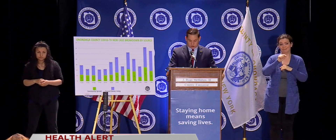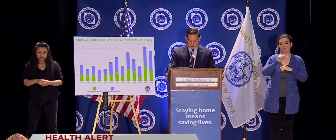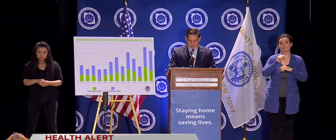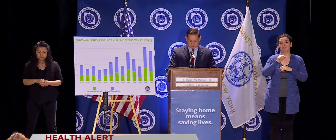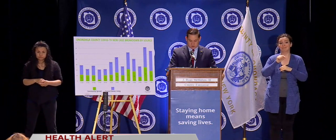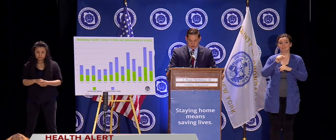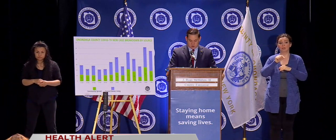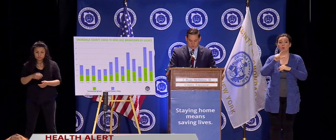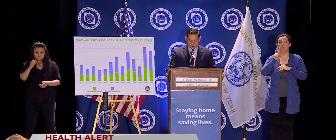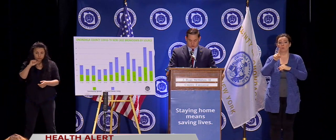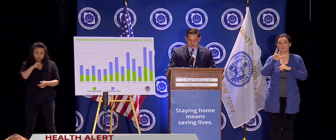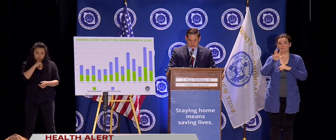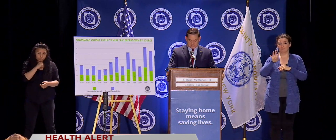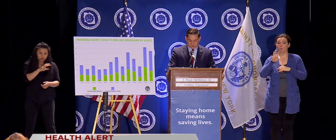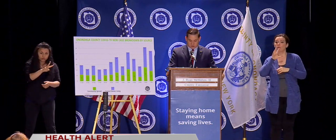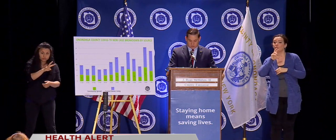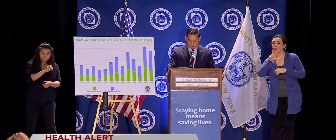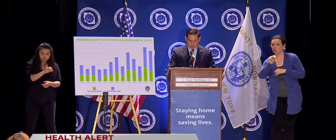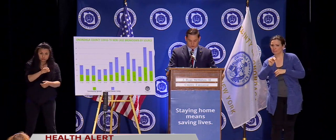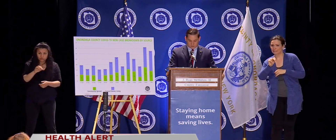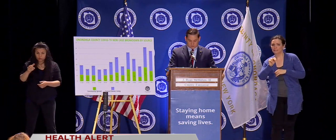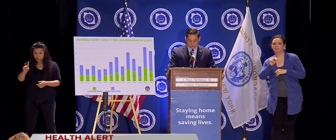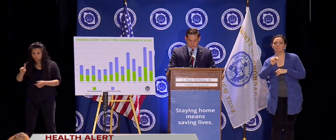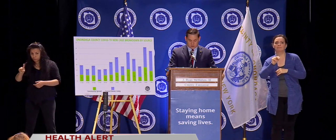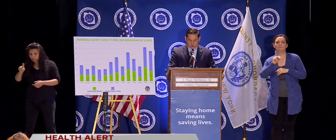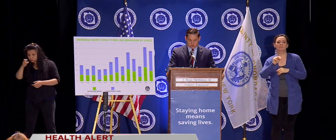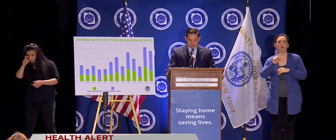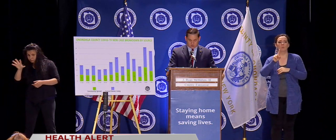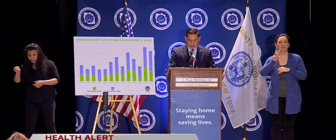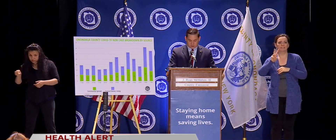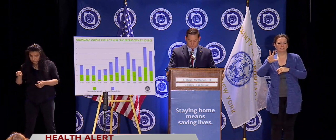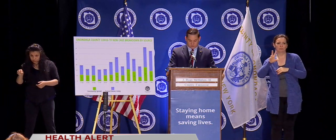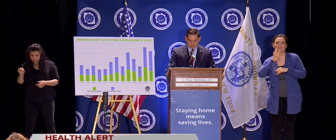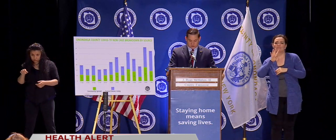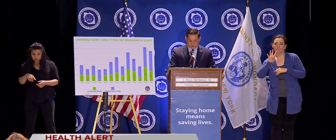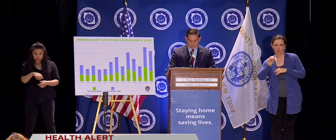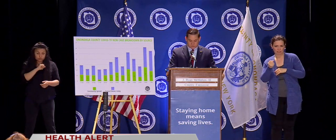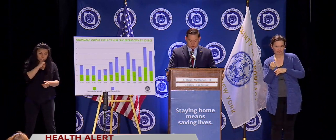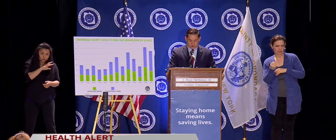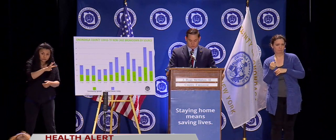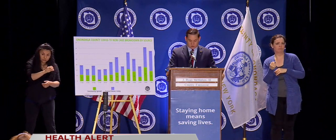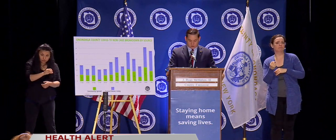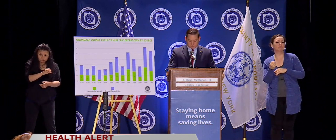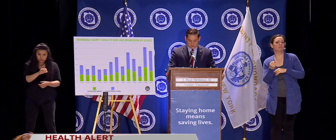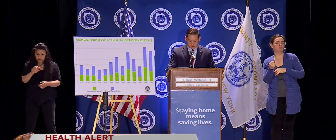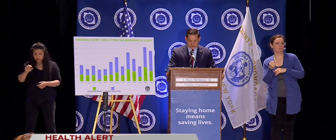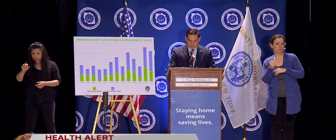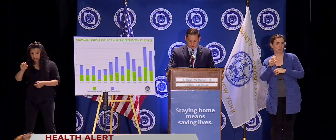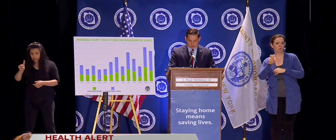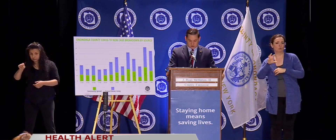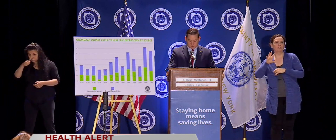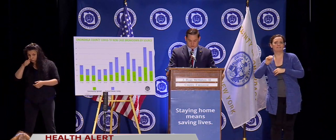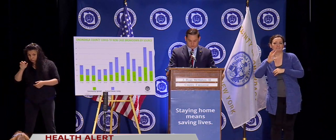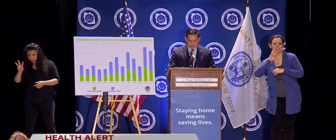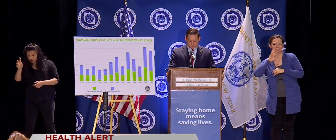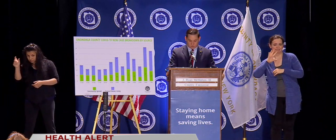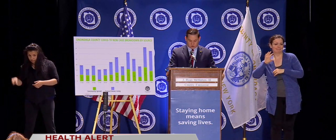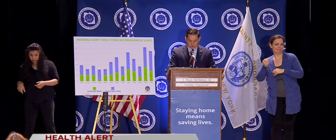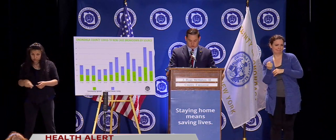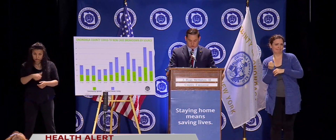in their 30s, 163 in their 40s, 200 in their 50s, 178 in their